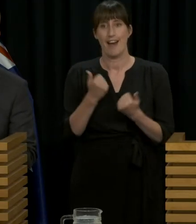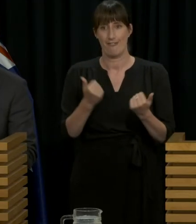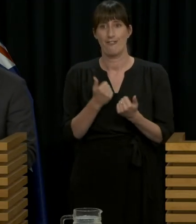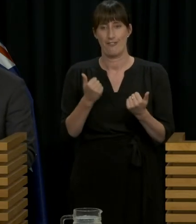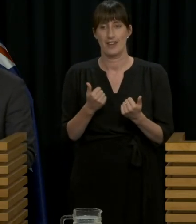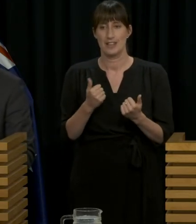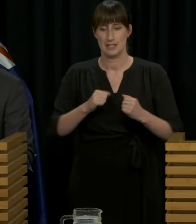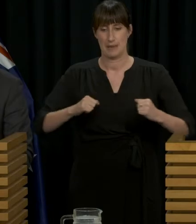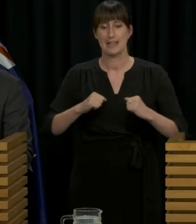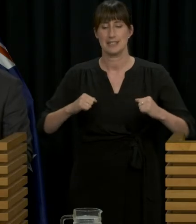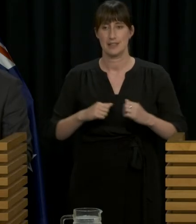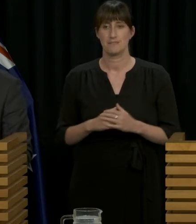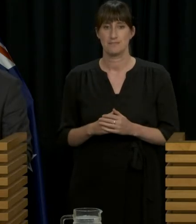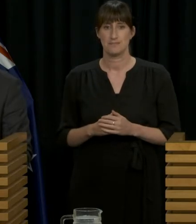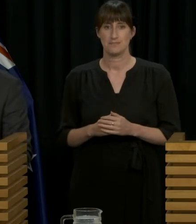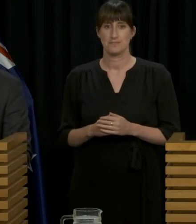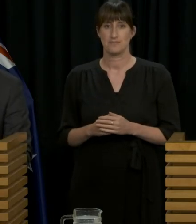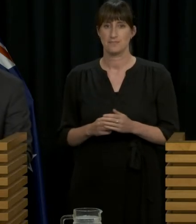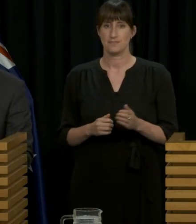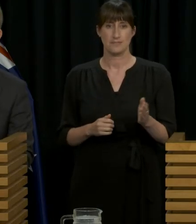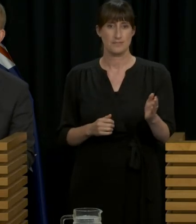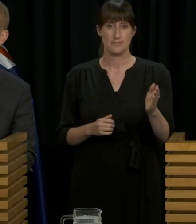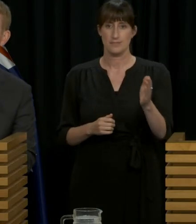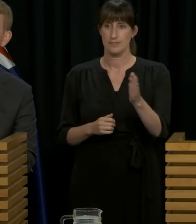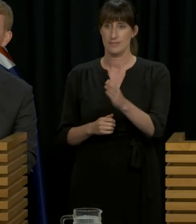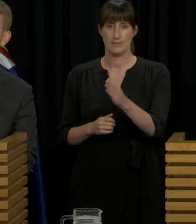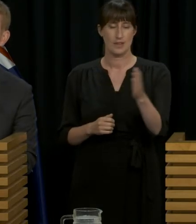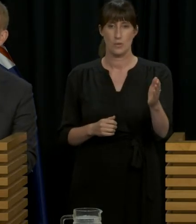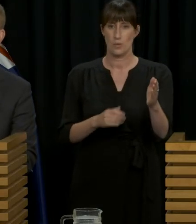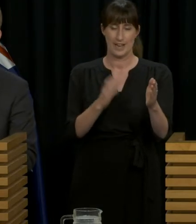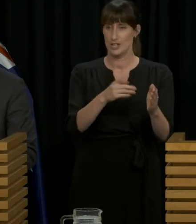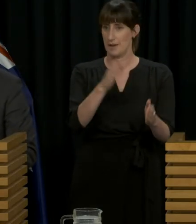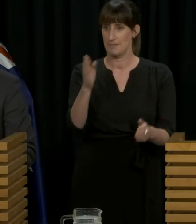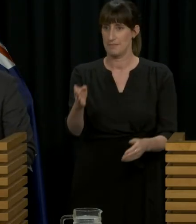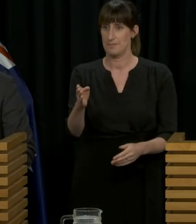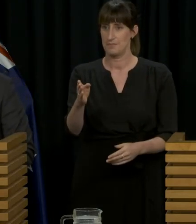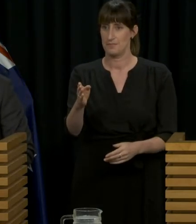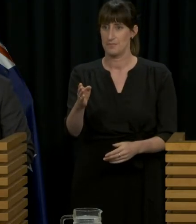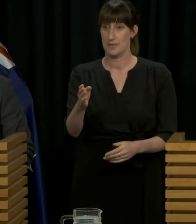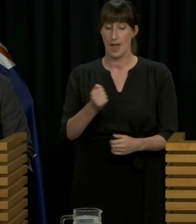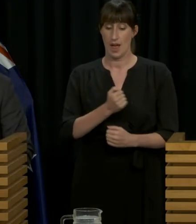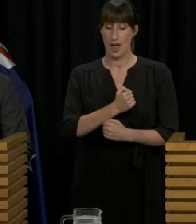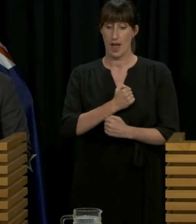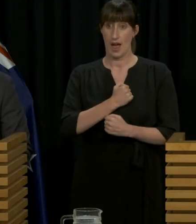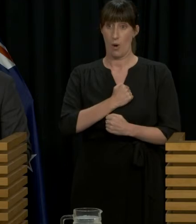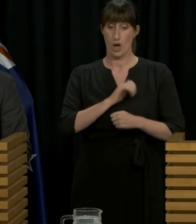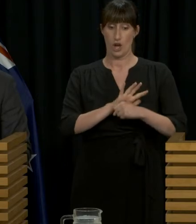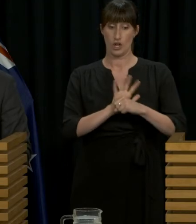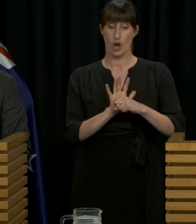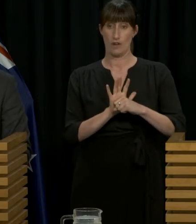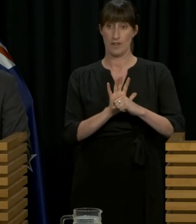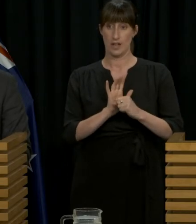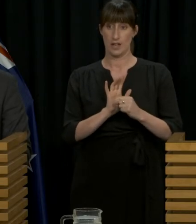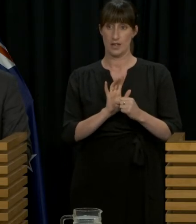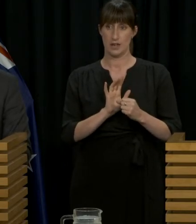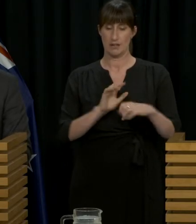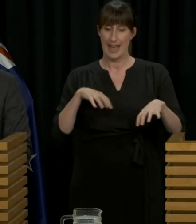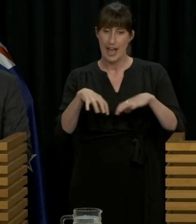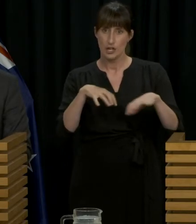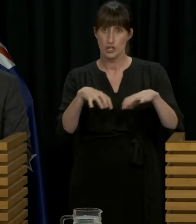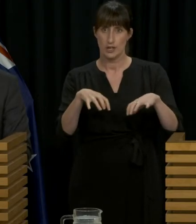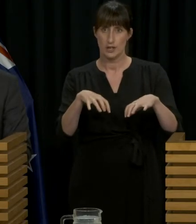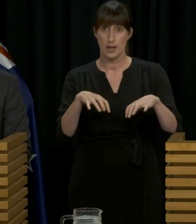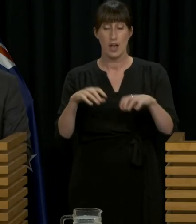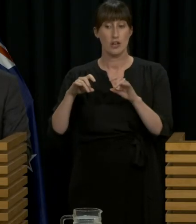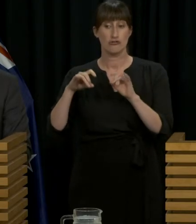some of the staff weren't on site when the testing started. We'll do one at a time. Let's Our start with that. COVID response has been labelled by an Australian think tank as the best in the